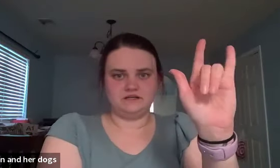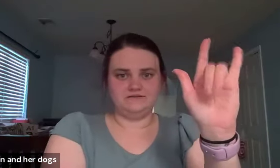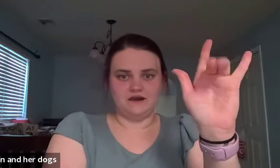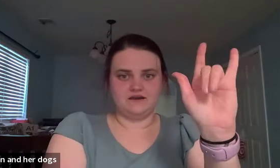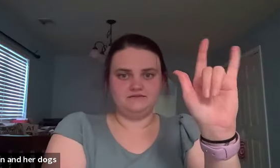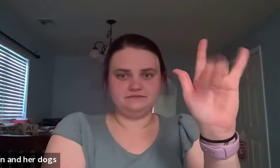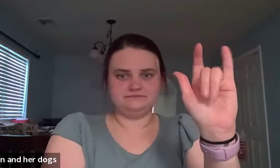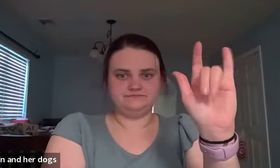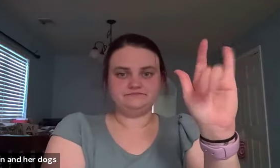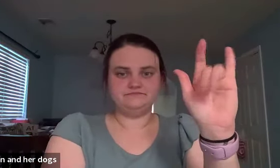25.